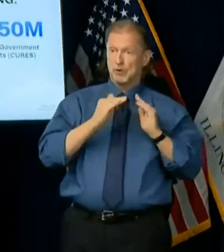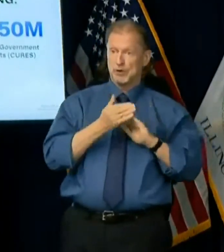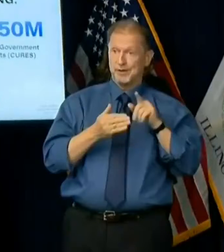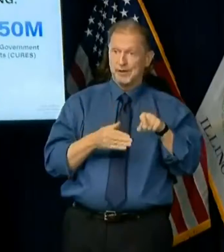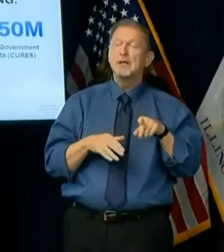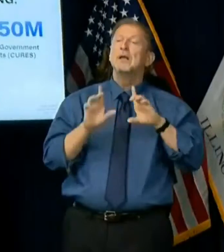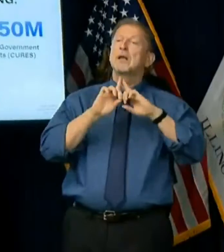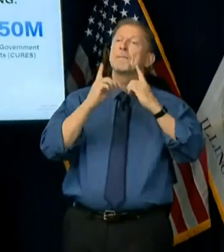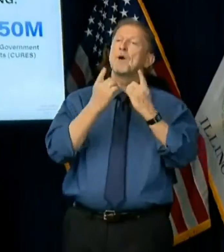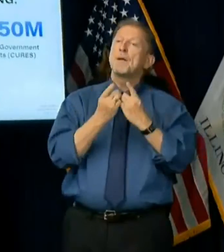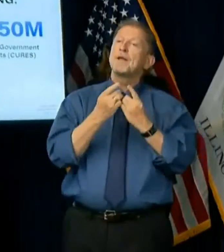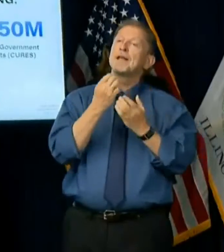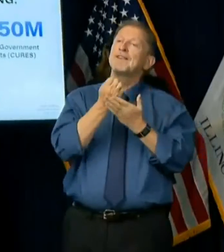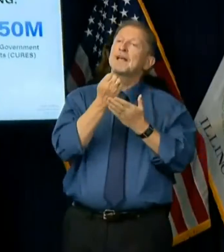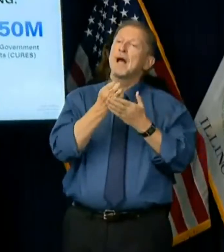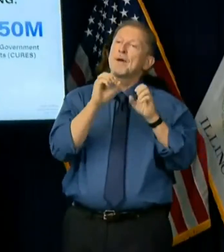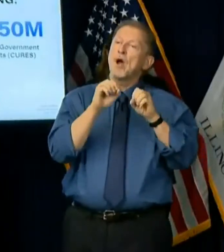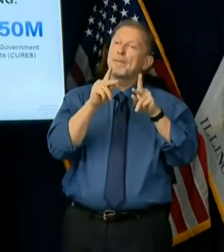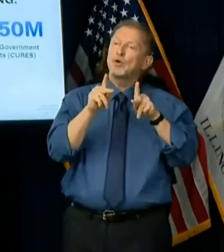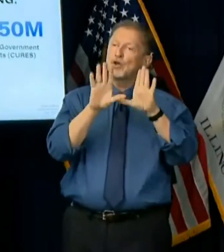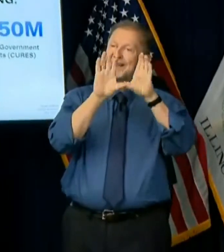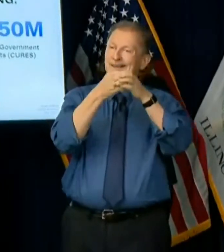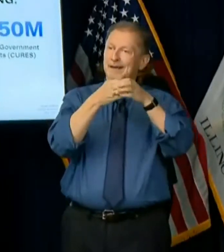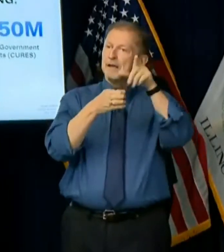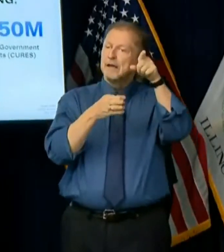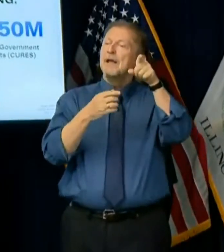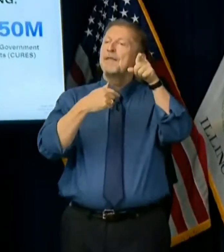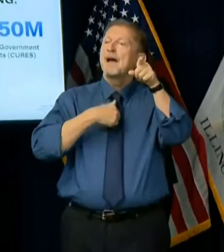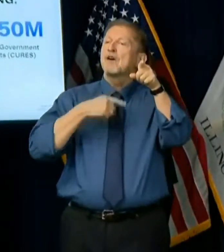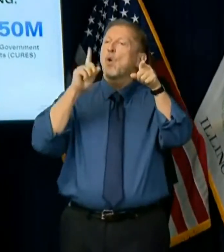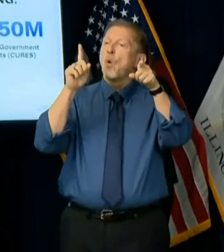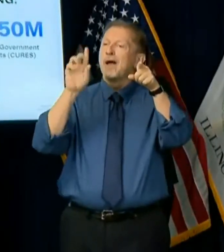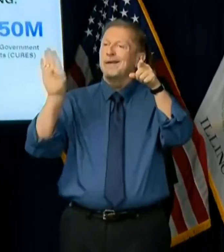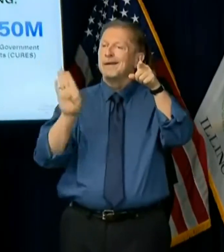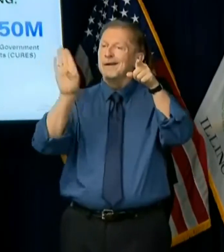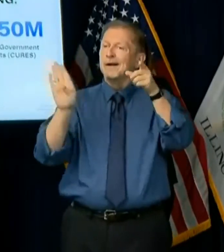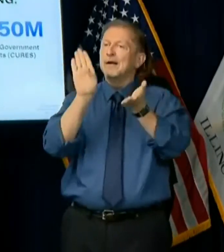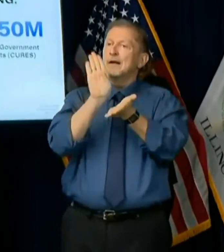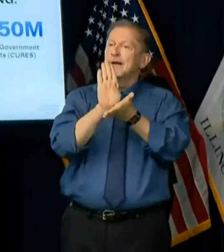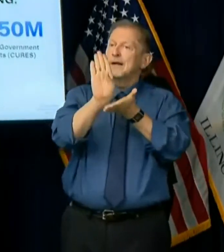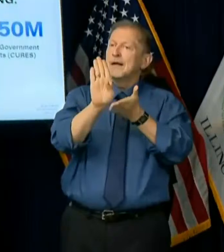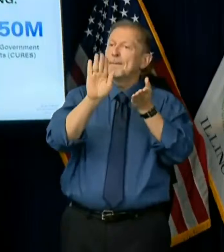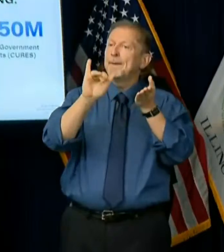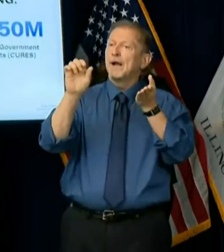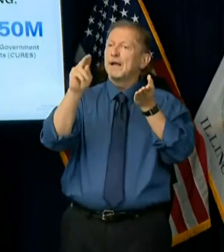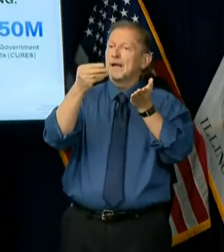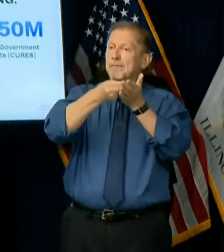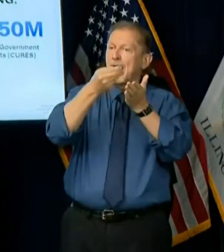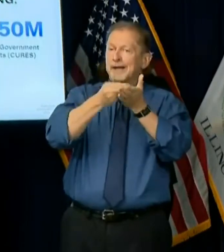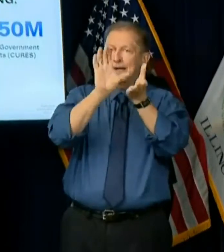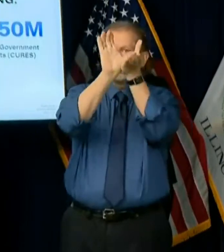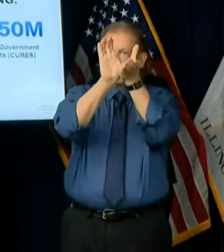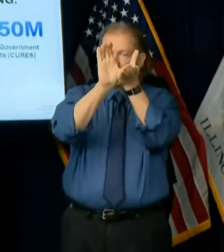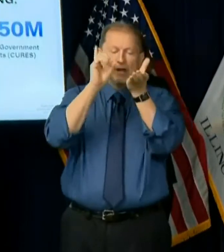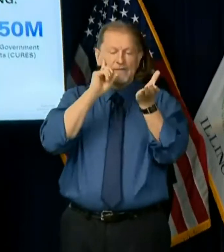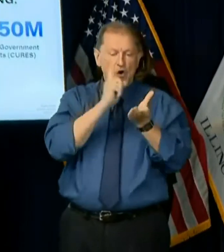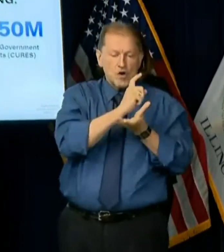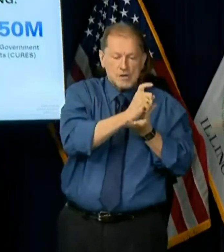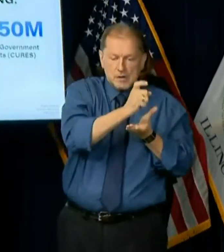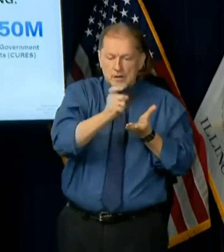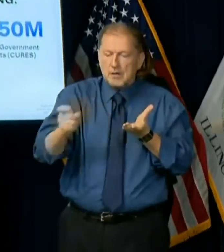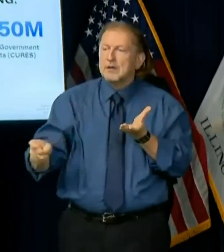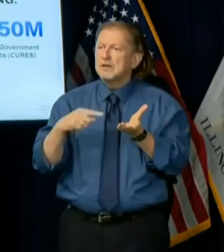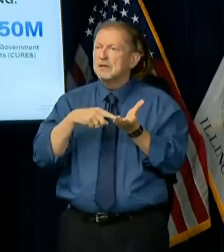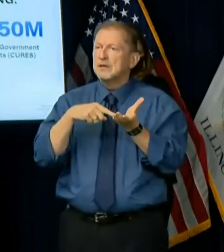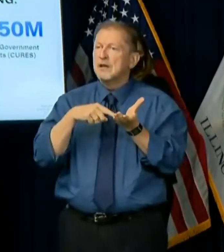Commerce and Economic Opportunity alone to deploy $1 billion in economic relief. So what does that look